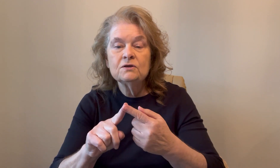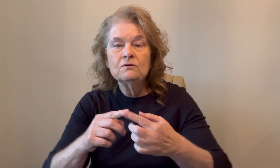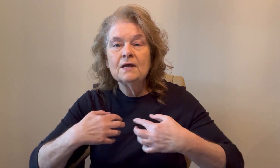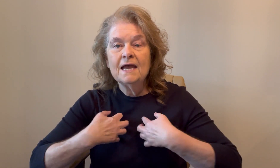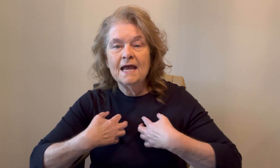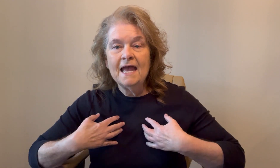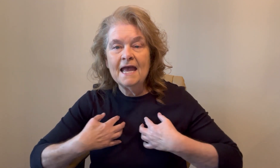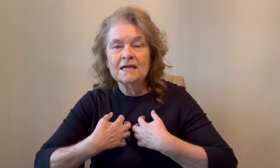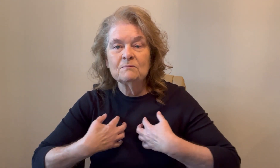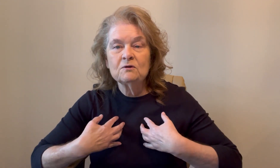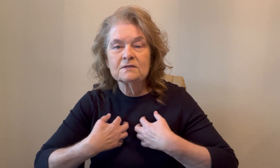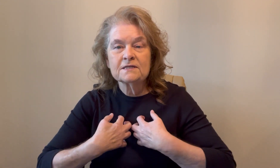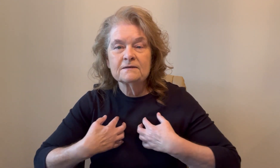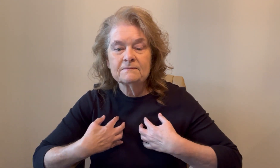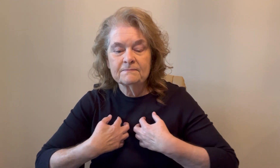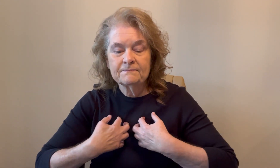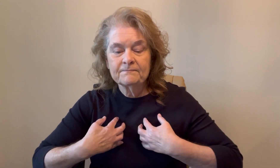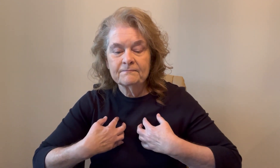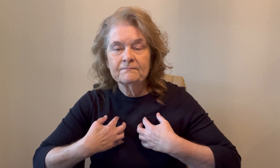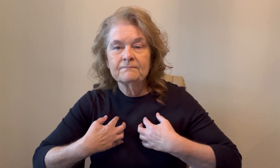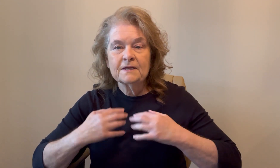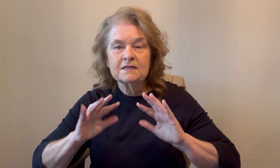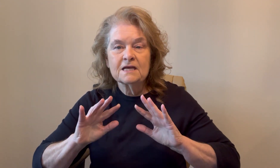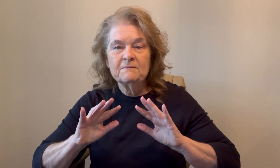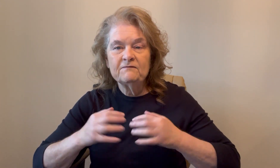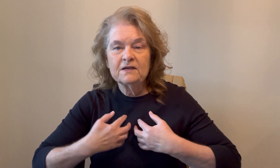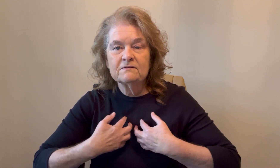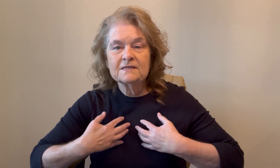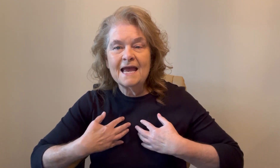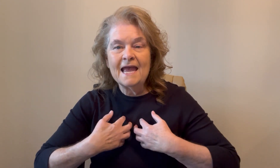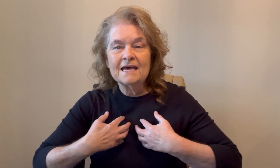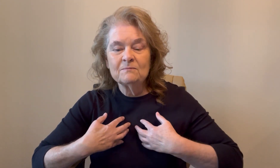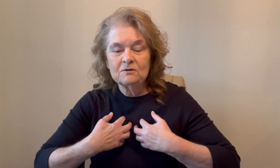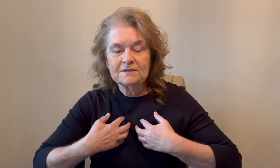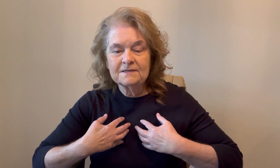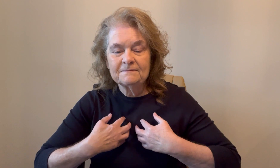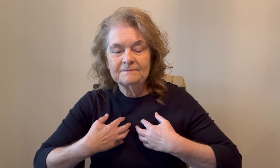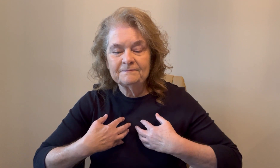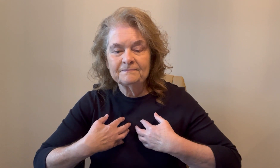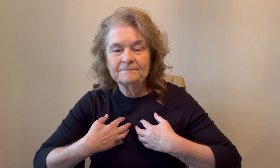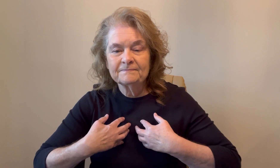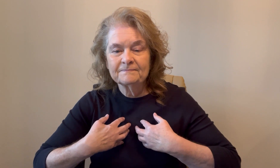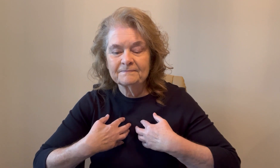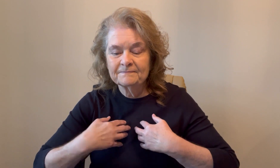to animals. Just got my fingers, animals.